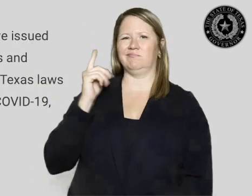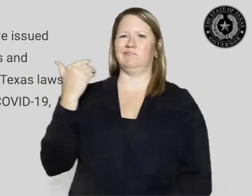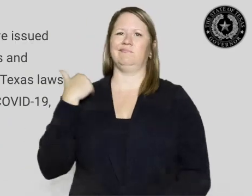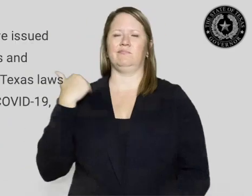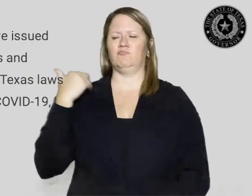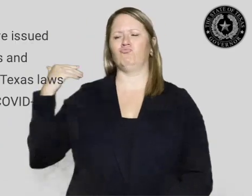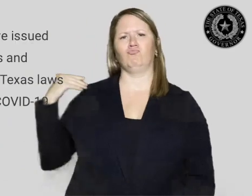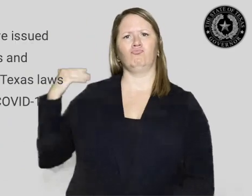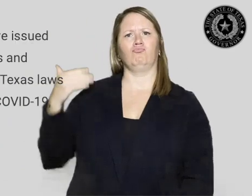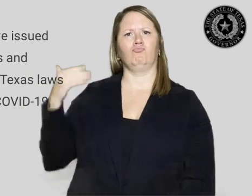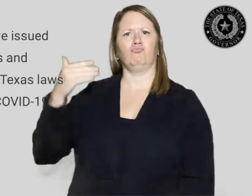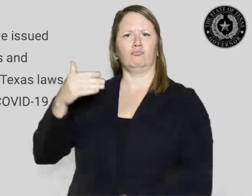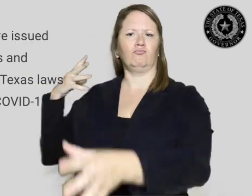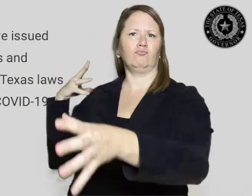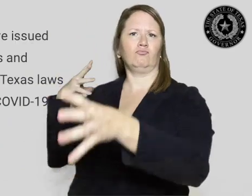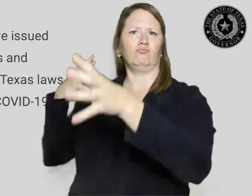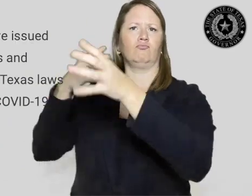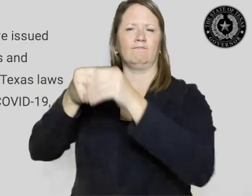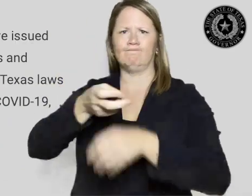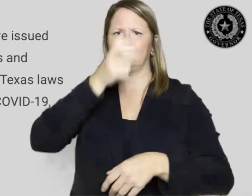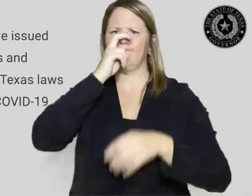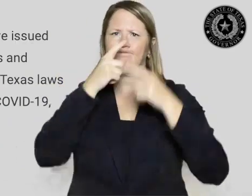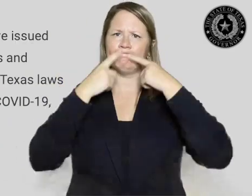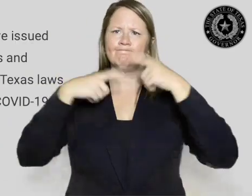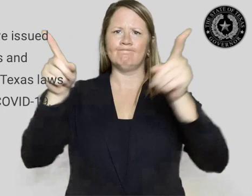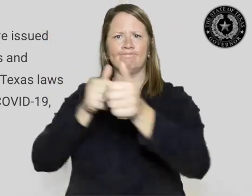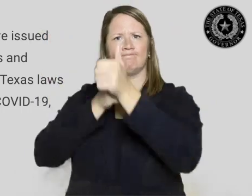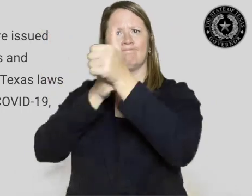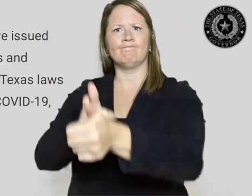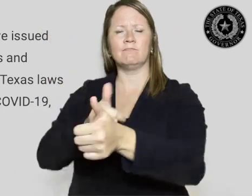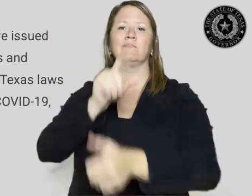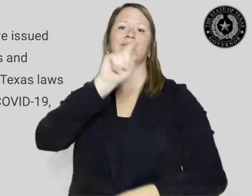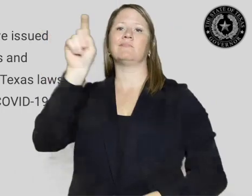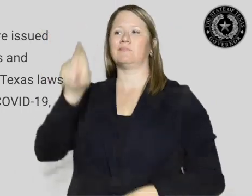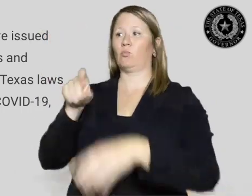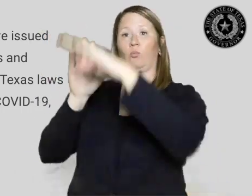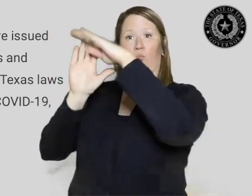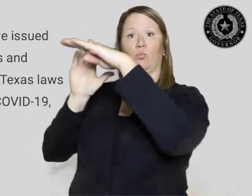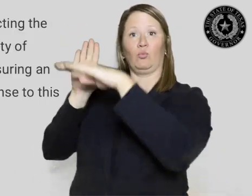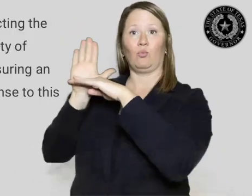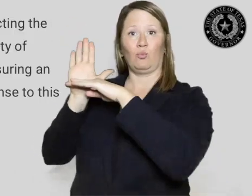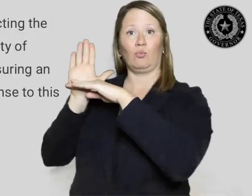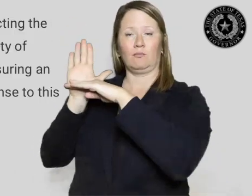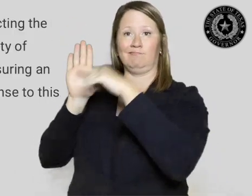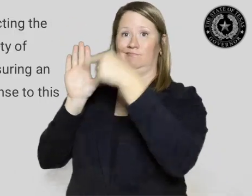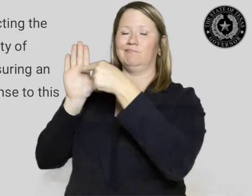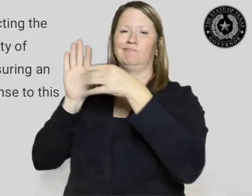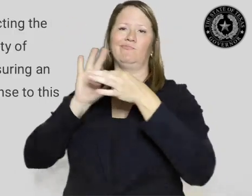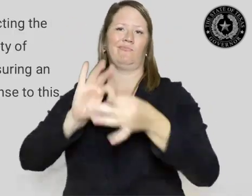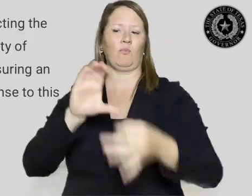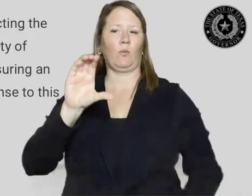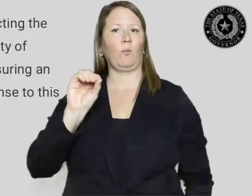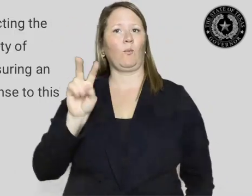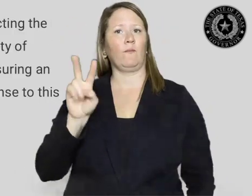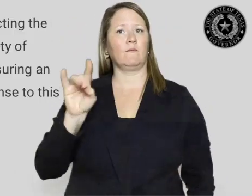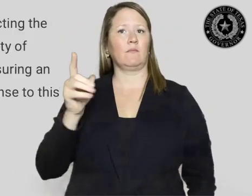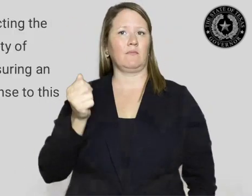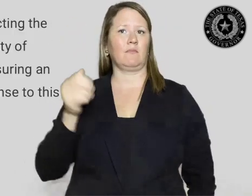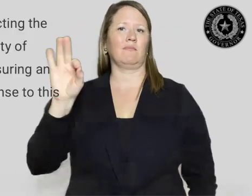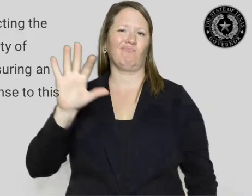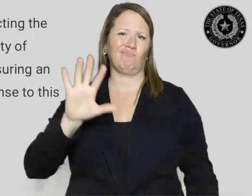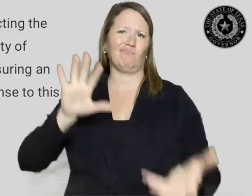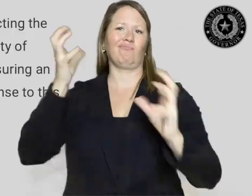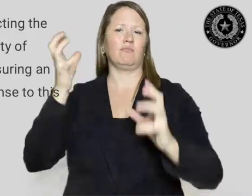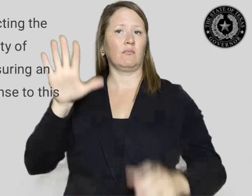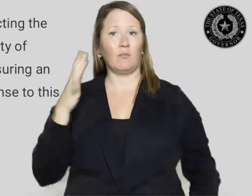whereas I have issued executive orders and suspensions of Texas laws in response to COVID-19 aimed at protecting